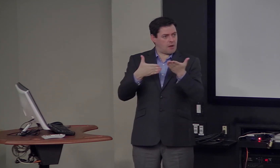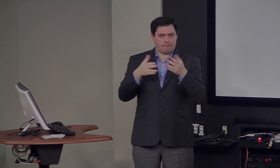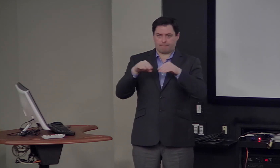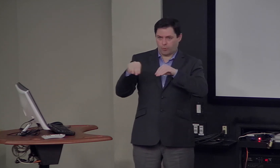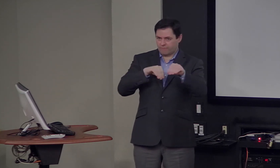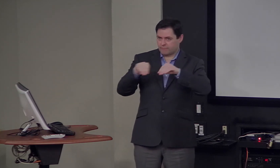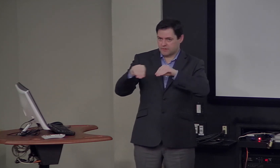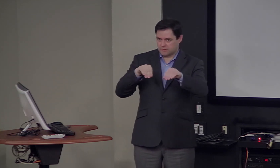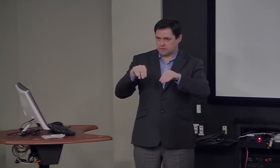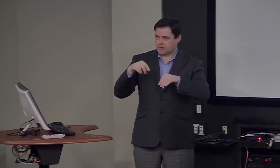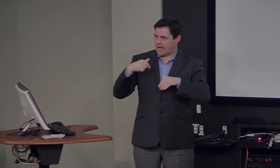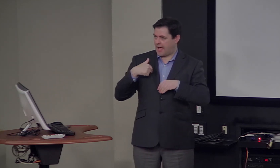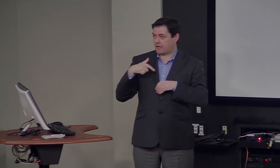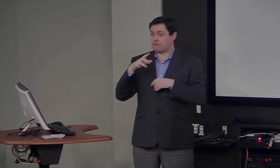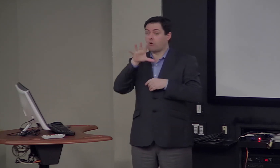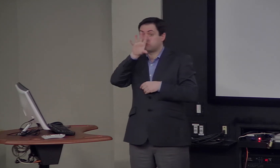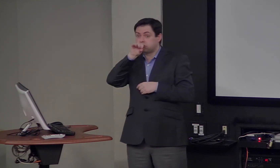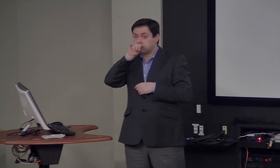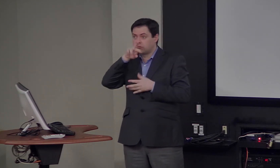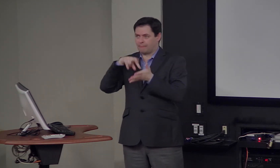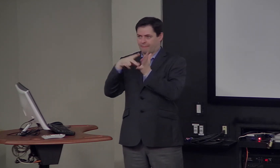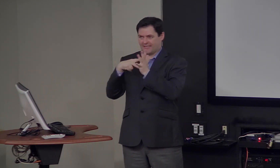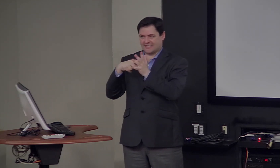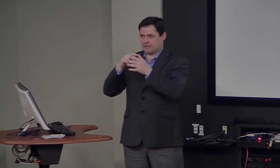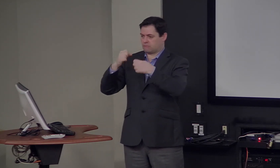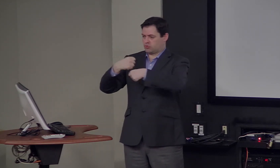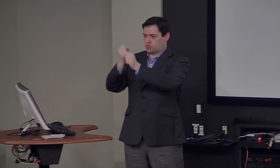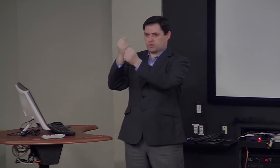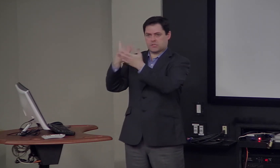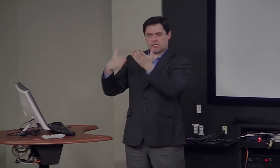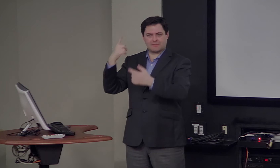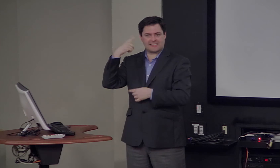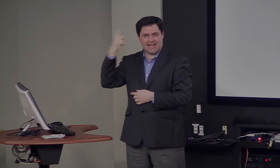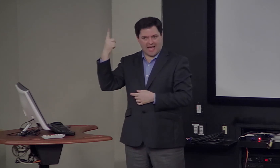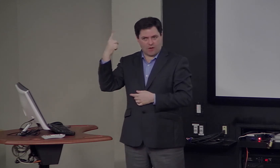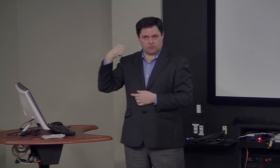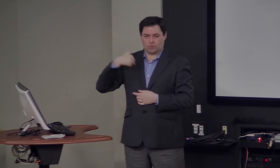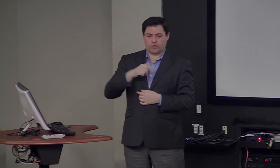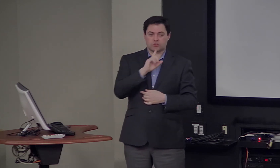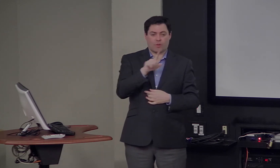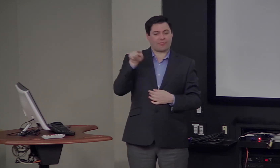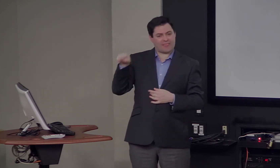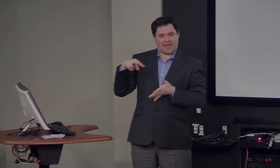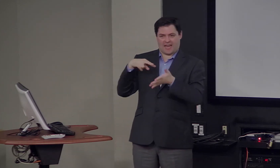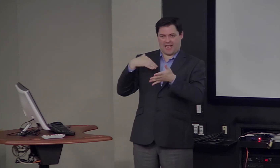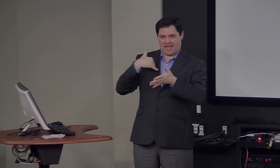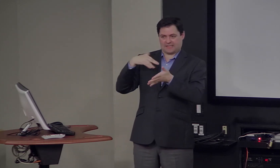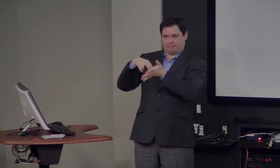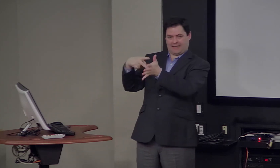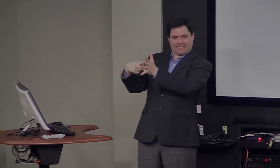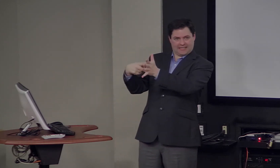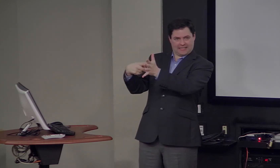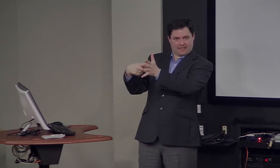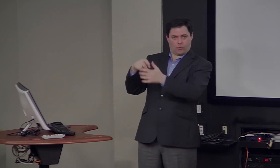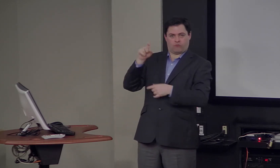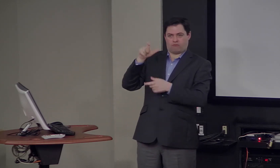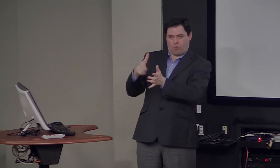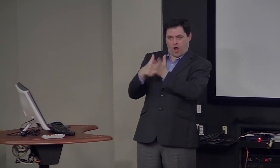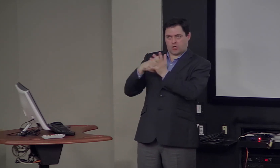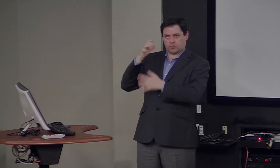morphological-based system where you would be looking at a word, hearing a word spoken, and then you would have to do some kind of motor